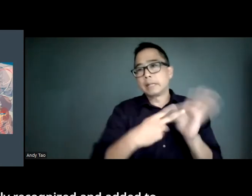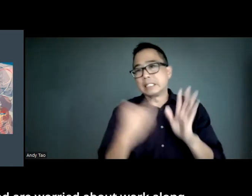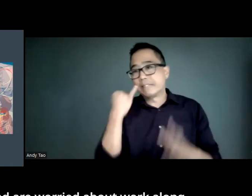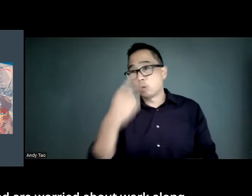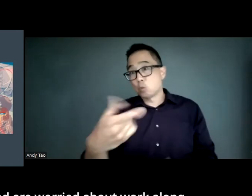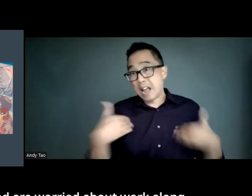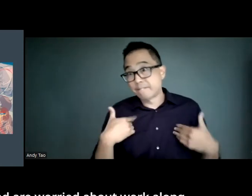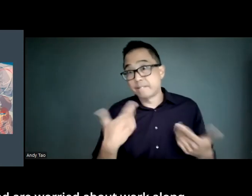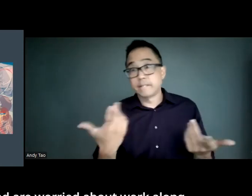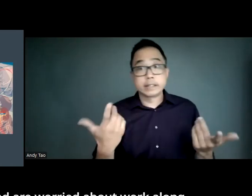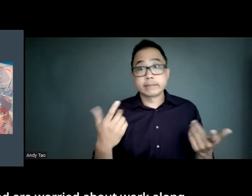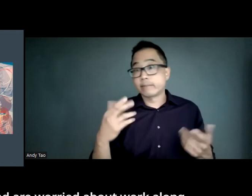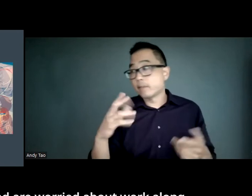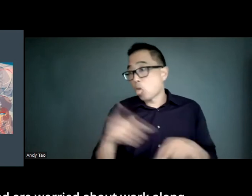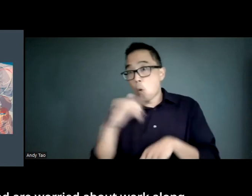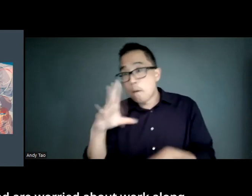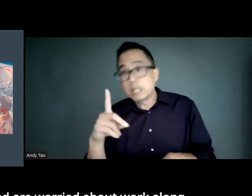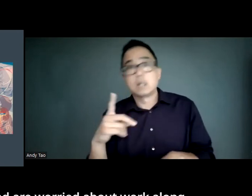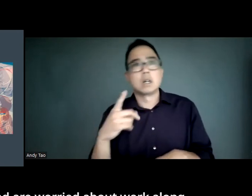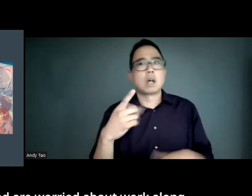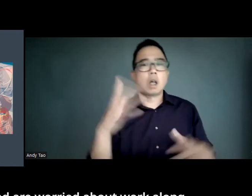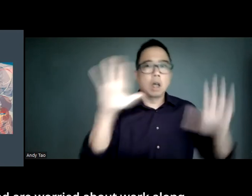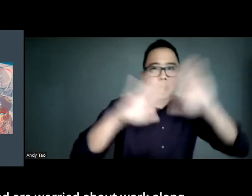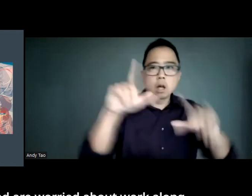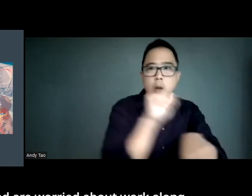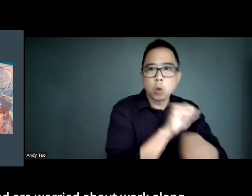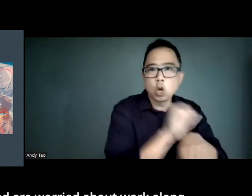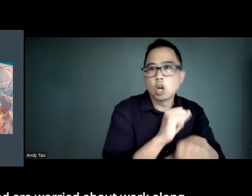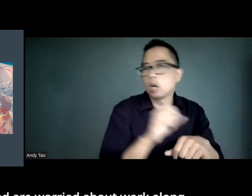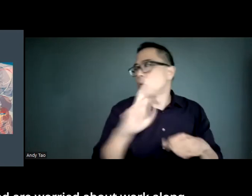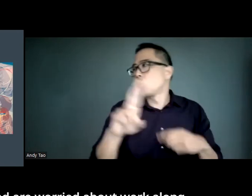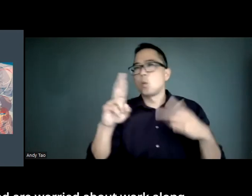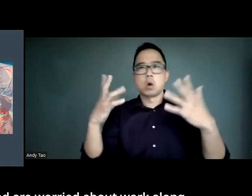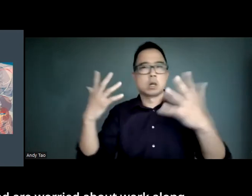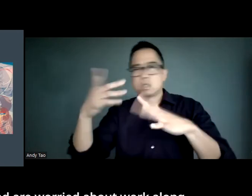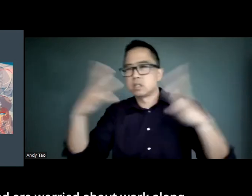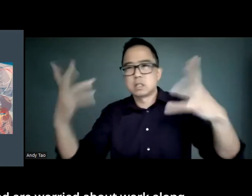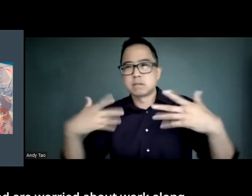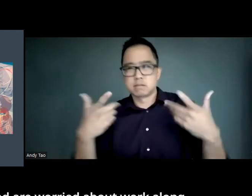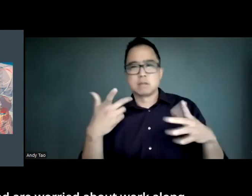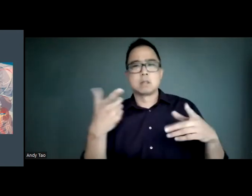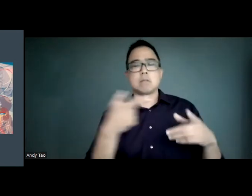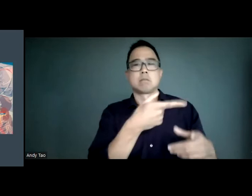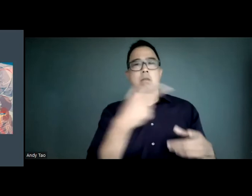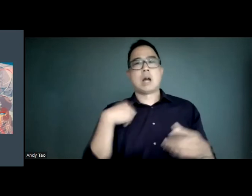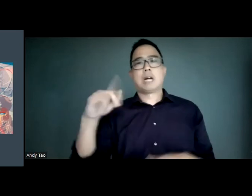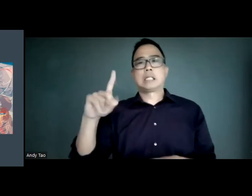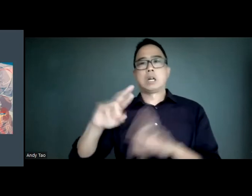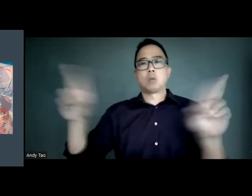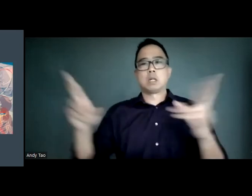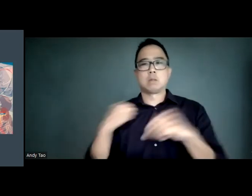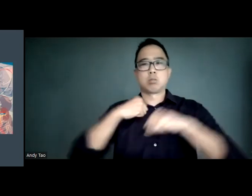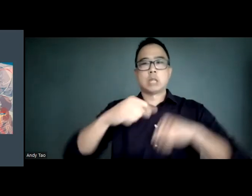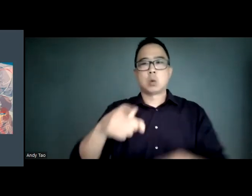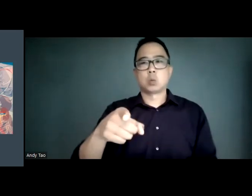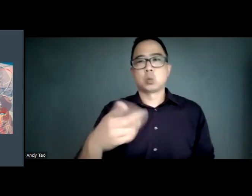ADA, Americans with Disabilities Act. So if you're experiencing long COVID, don't worry about, and